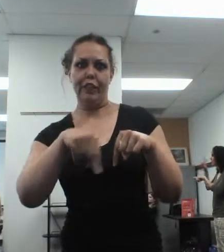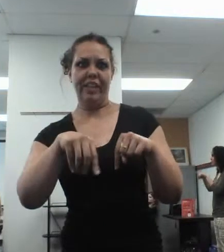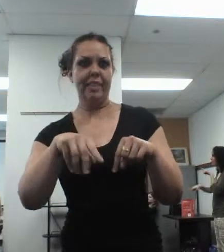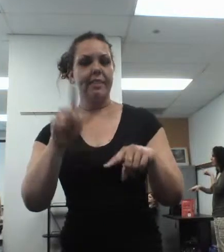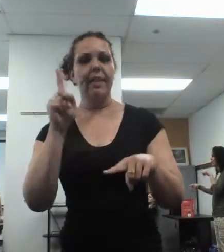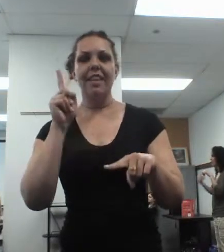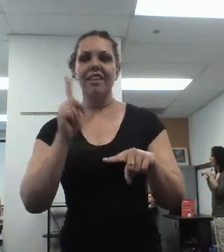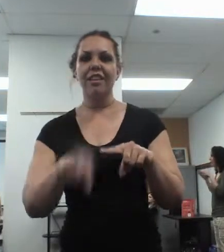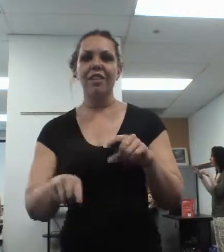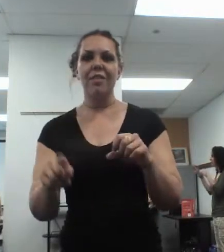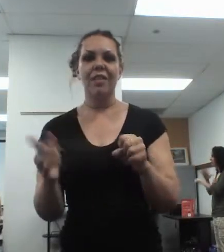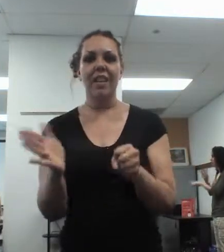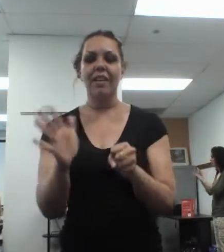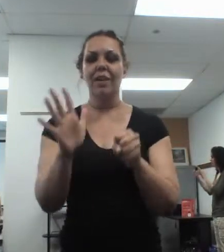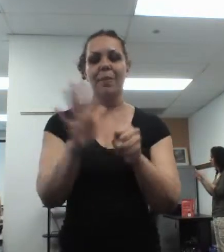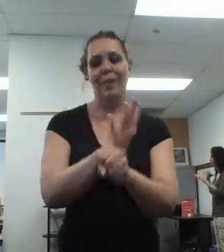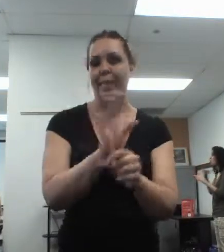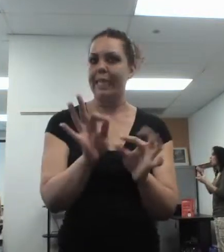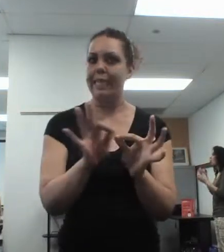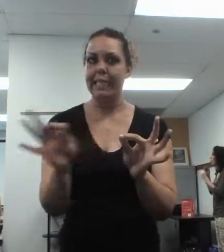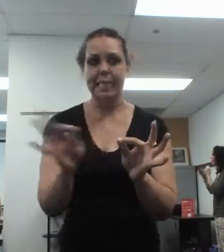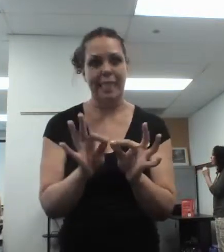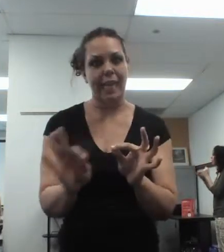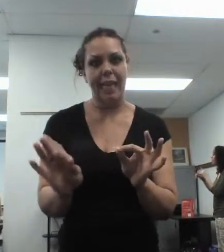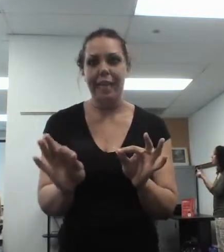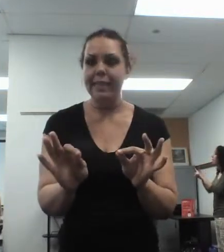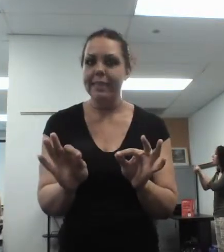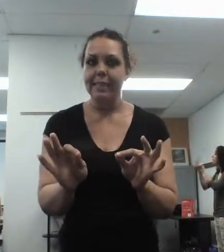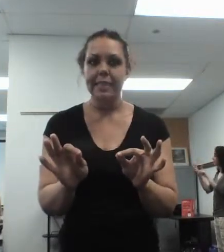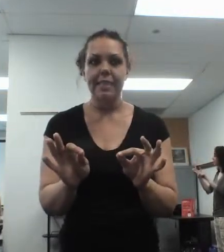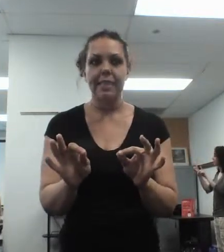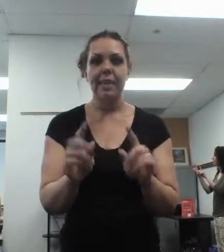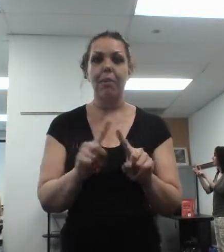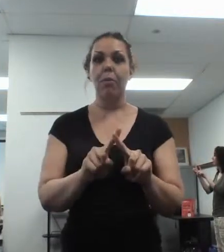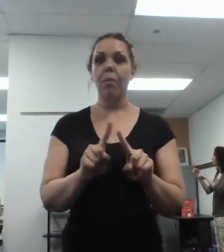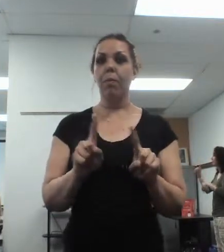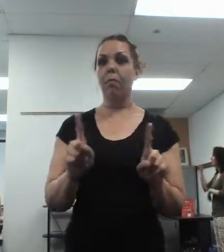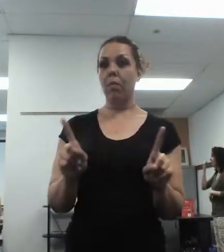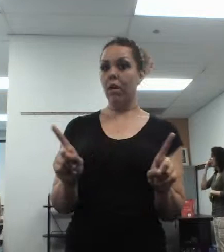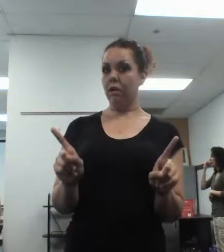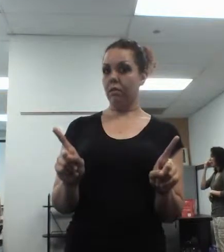it. However, if it hinders your ability to